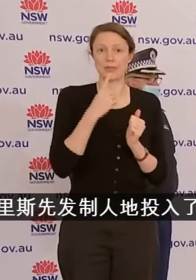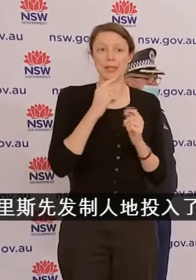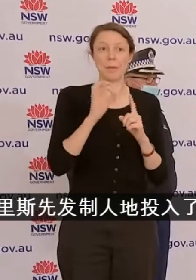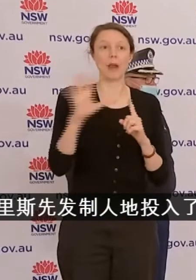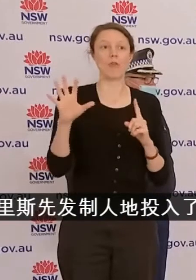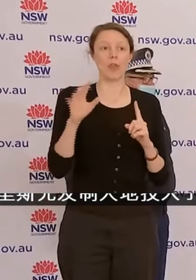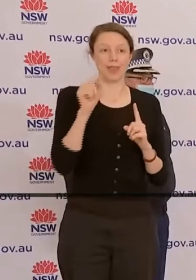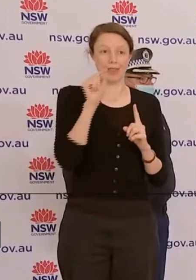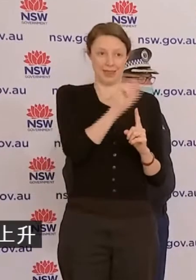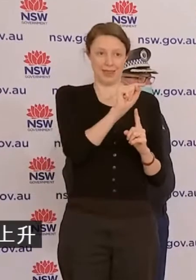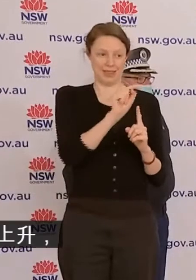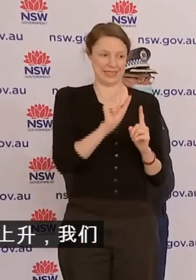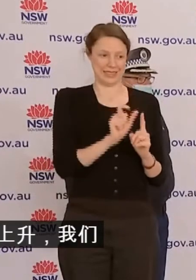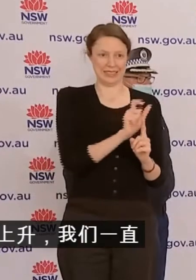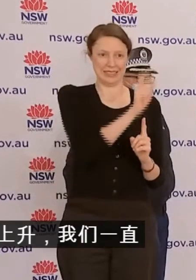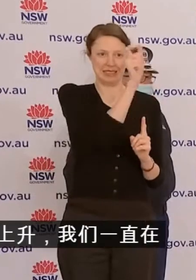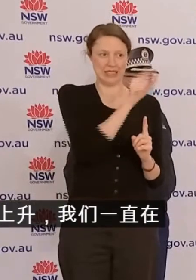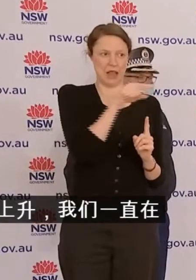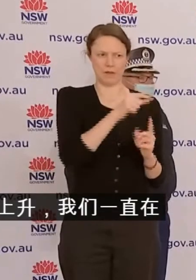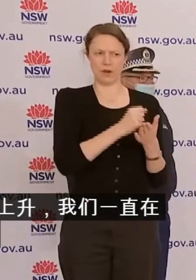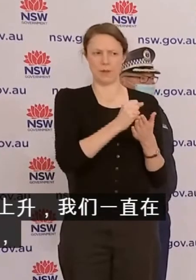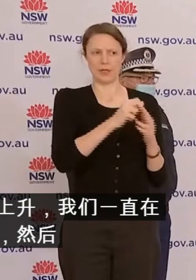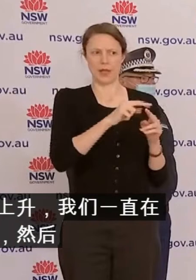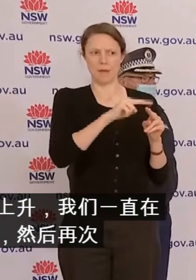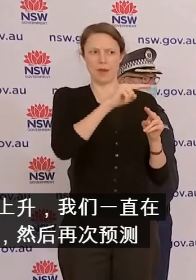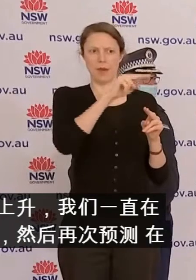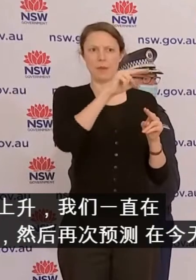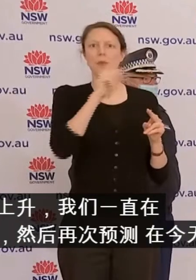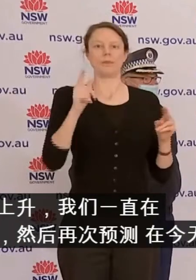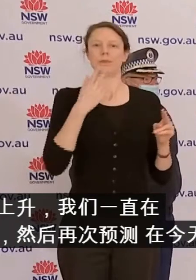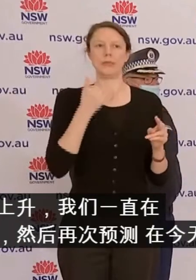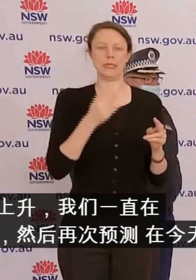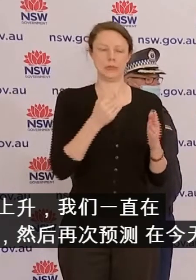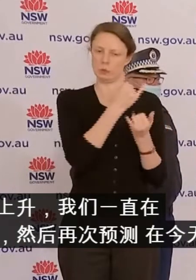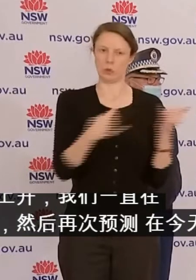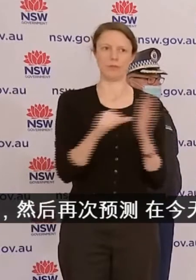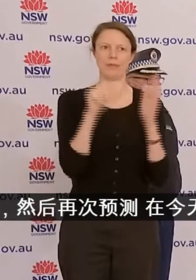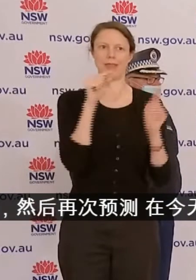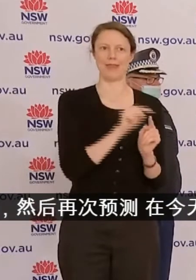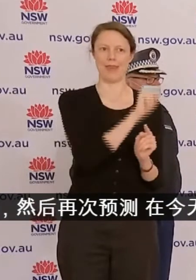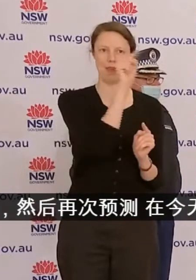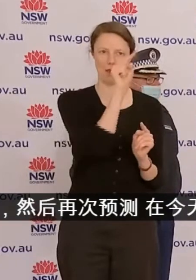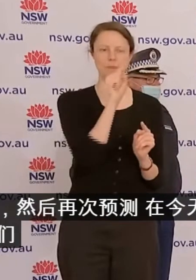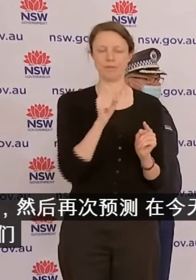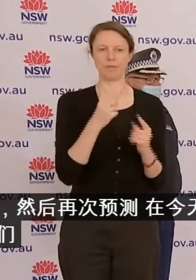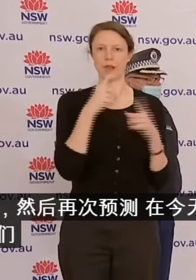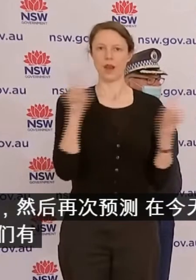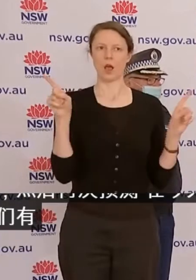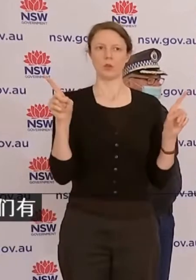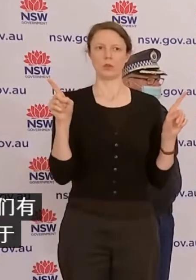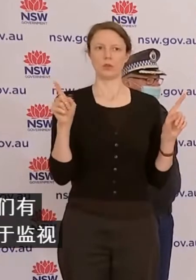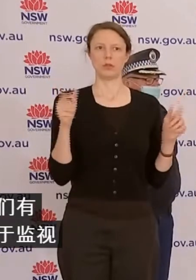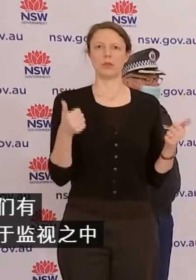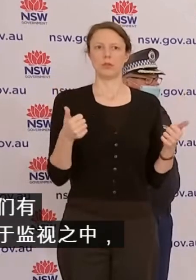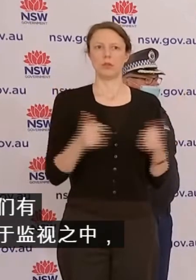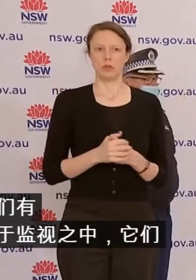see those case numbers go up, and we were predicting that. And again, the Premier has flagged today that we've got a number